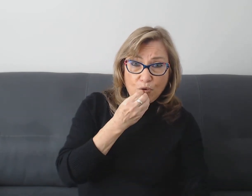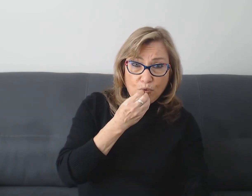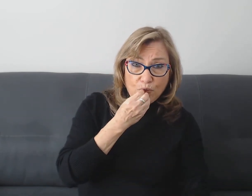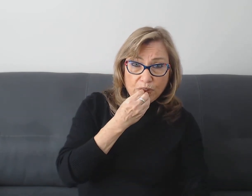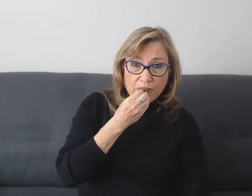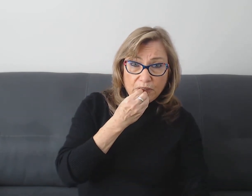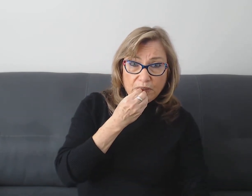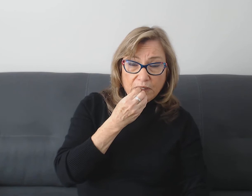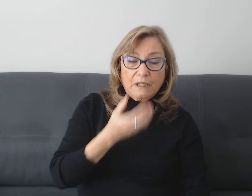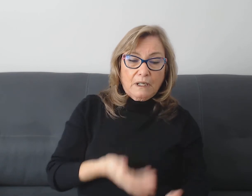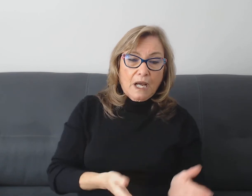Again.